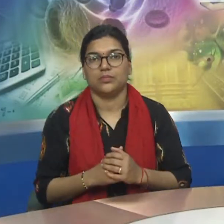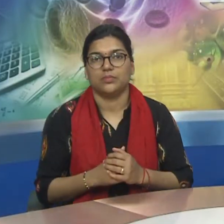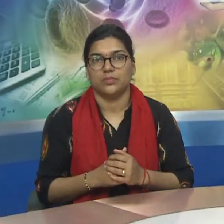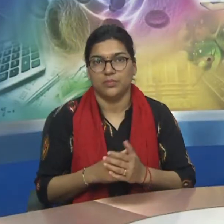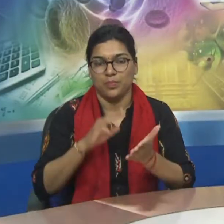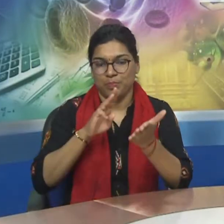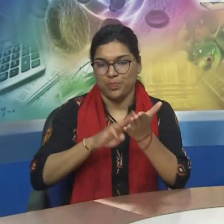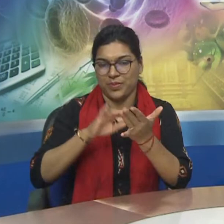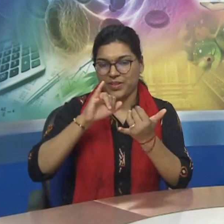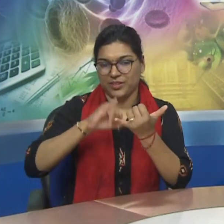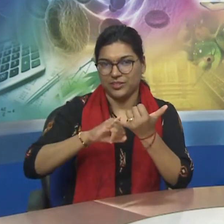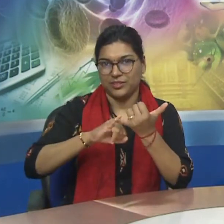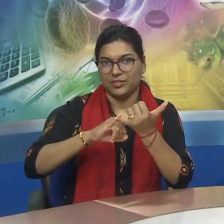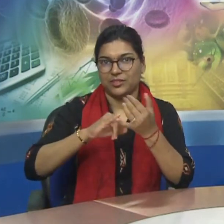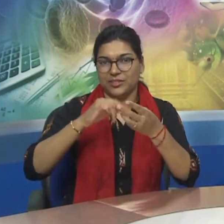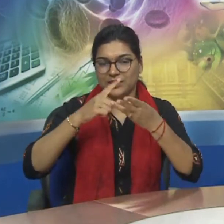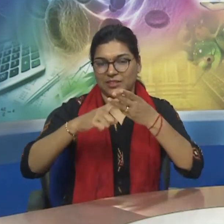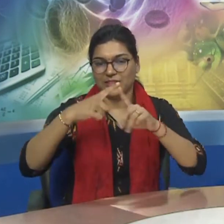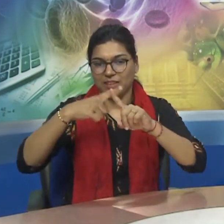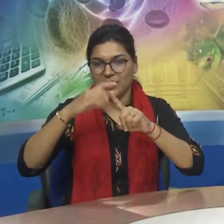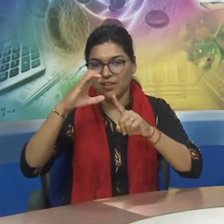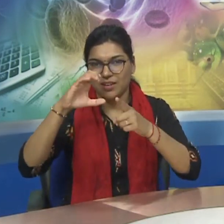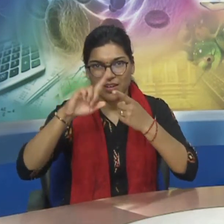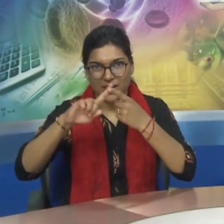Now you can see the screen. Here